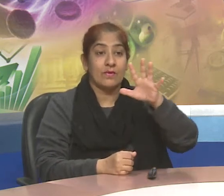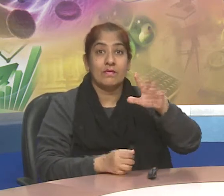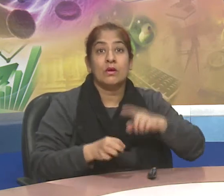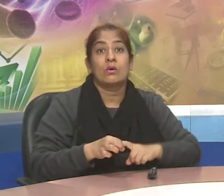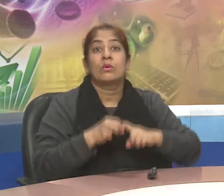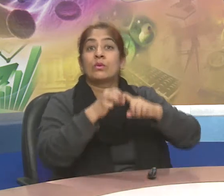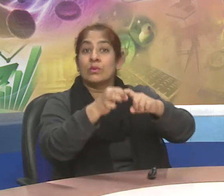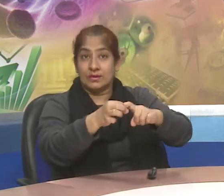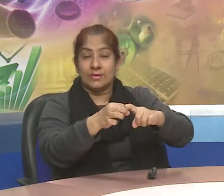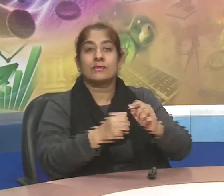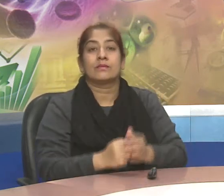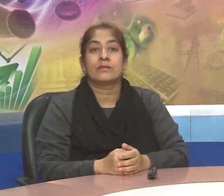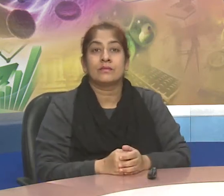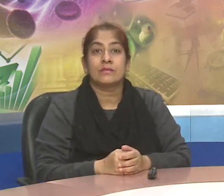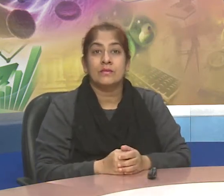Question number 15,